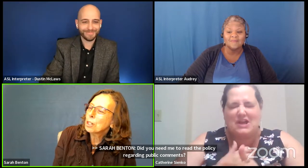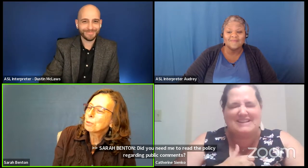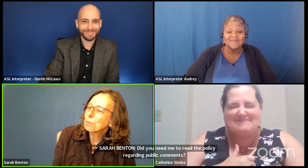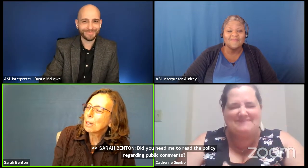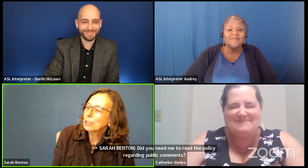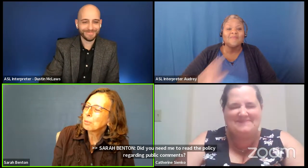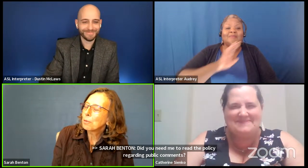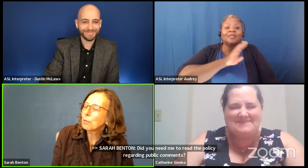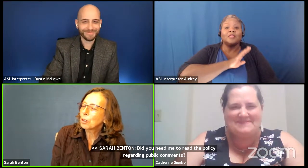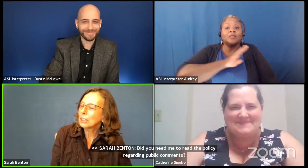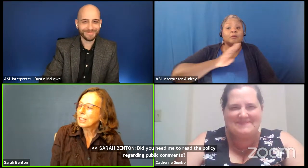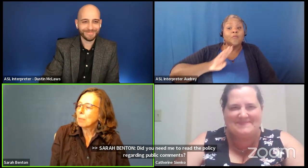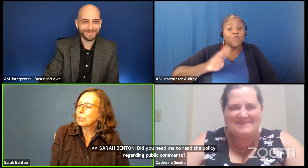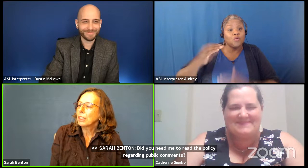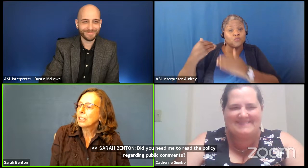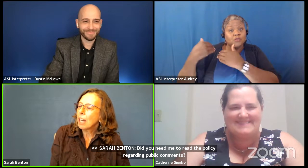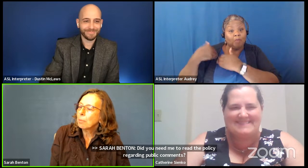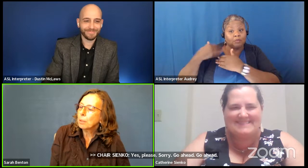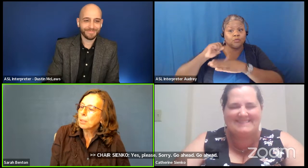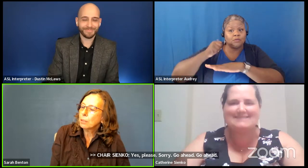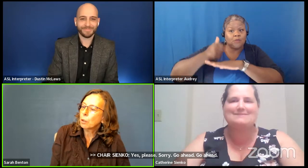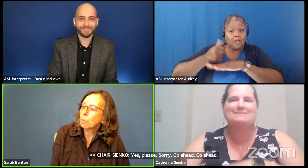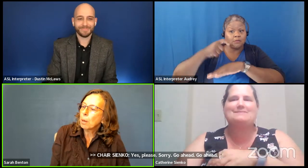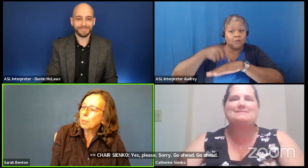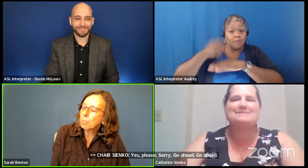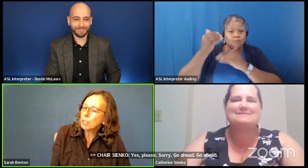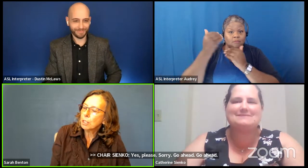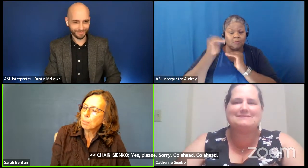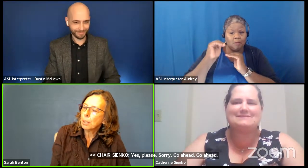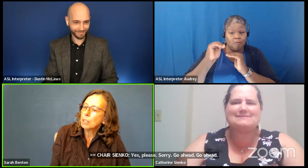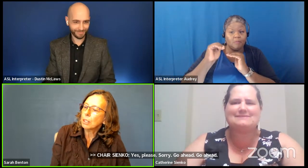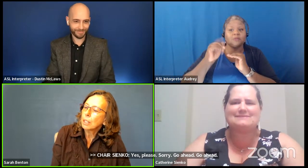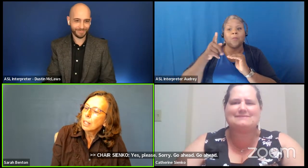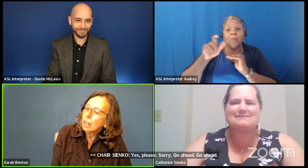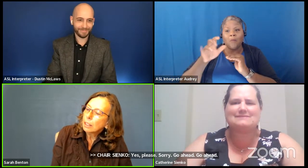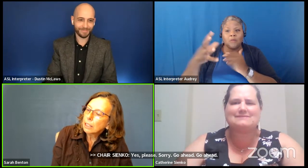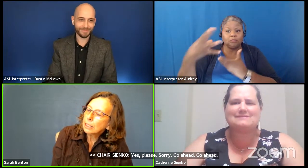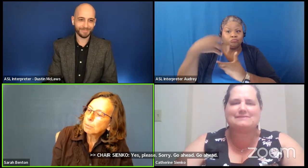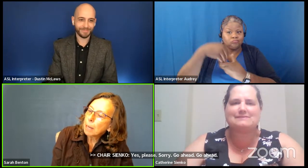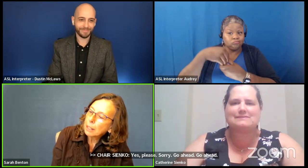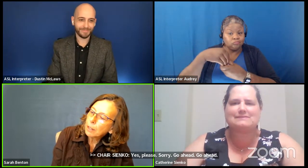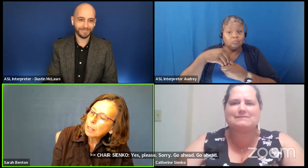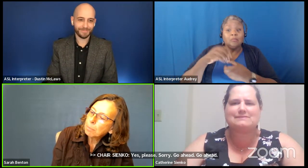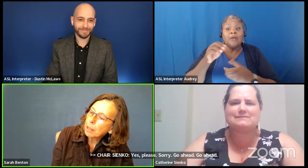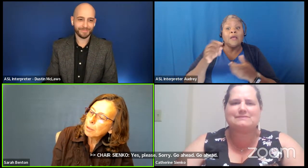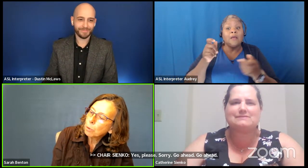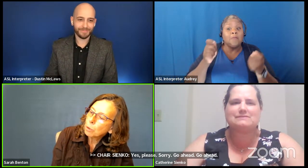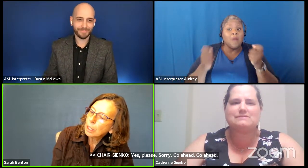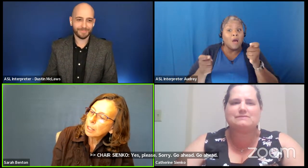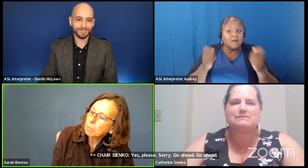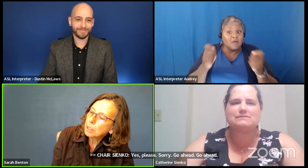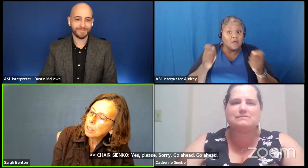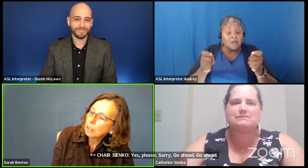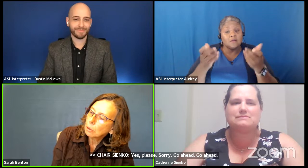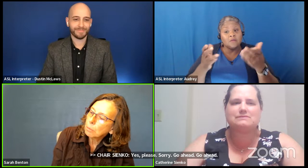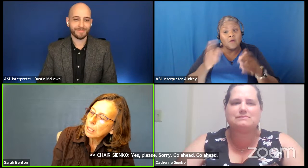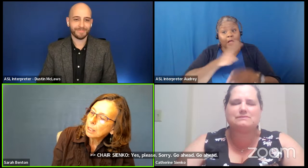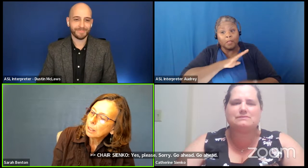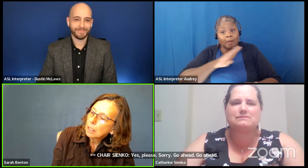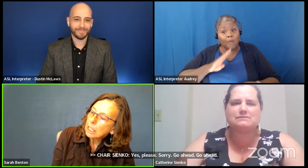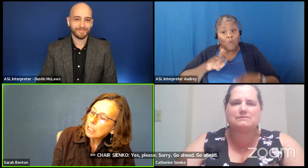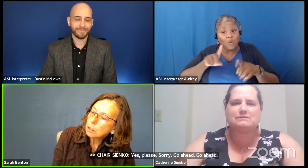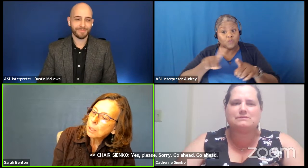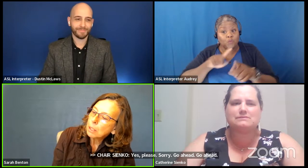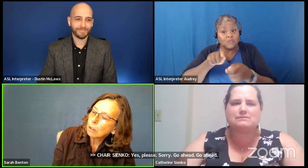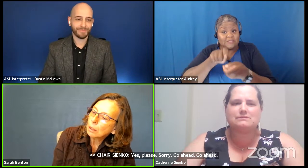The board is responsible for establishing time limits for public participation. Unless modified by the board at a particular